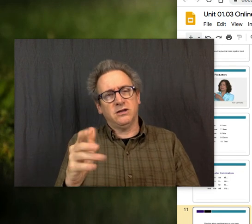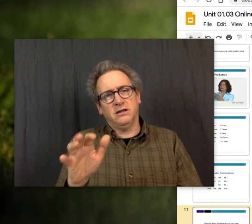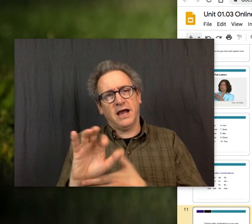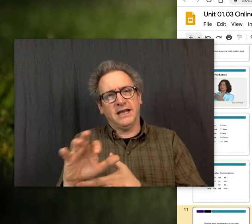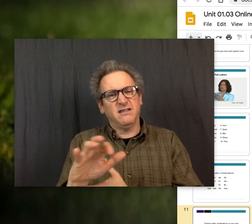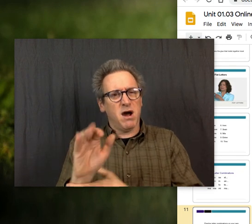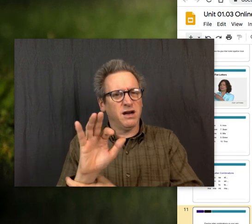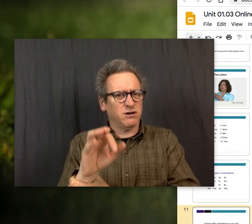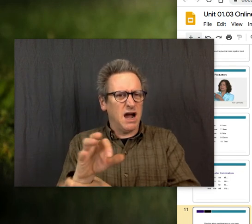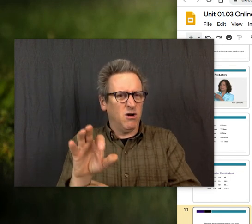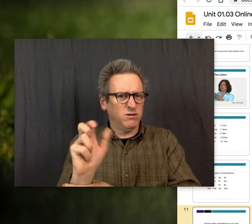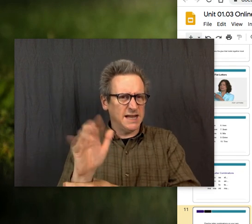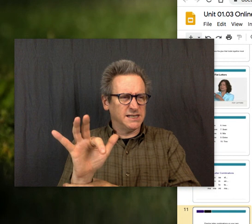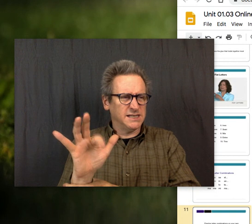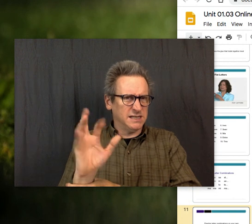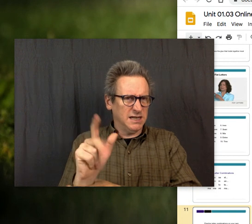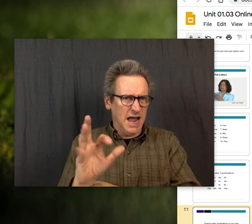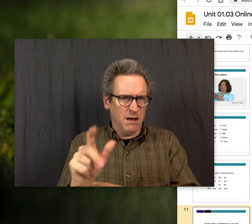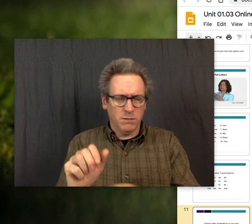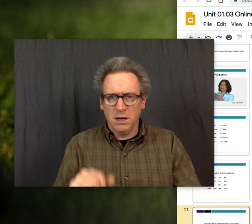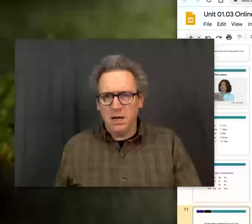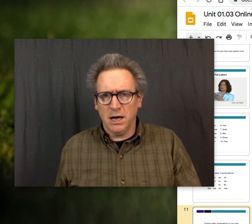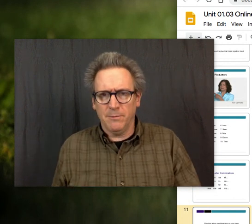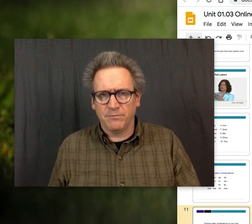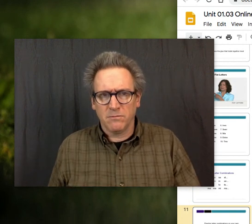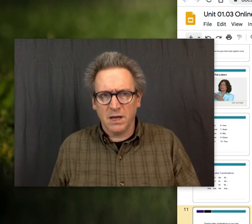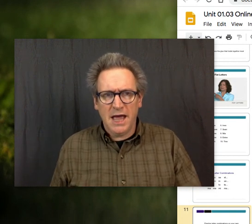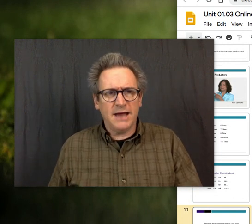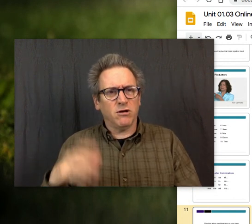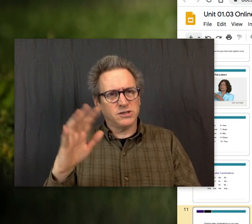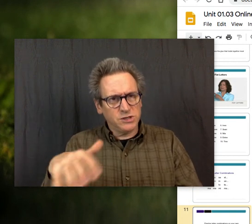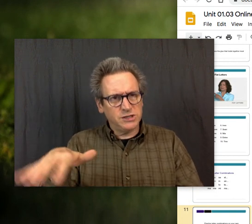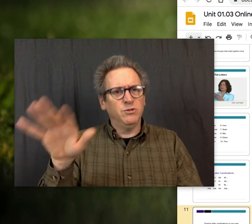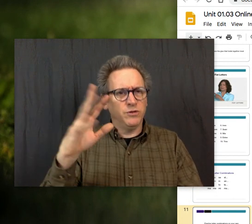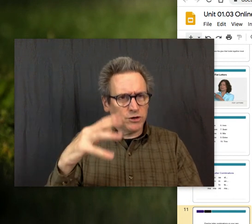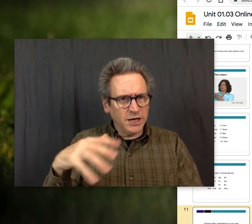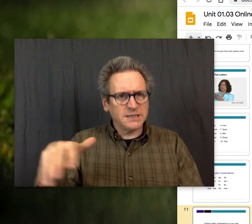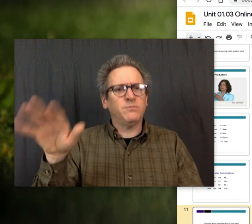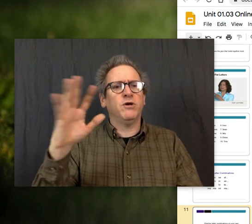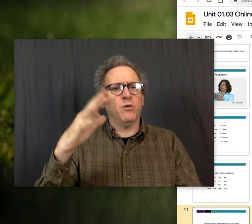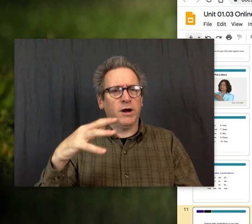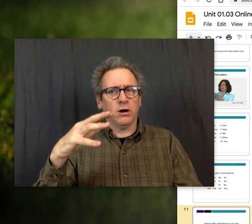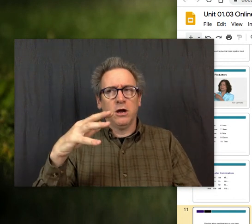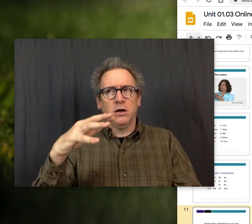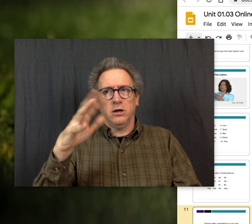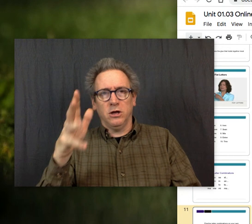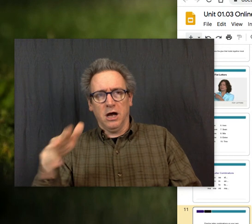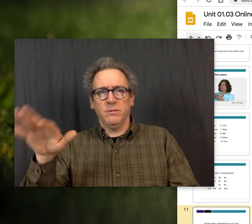And I can monitor how tense I am. And also smooth. You're going to get to the point